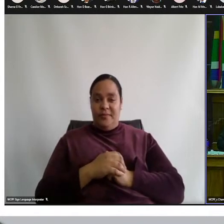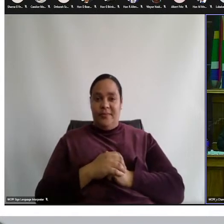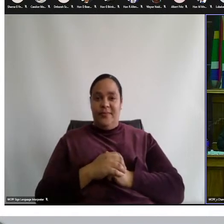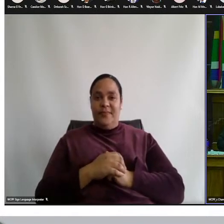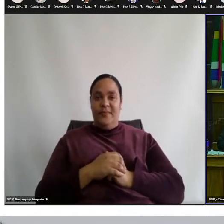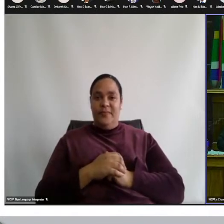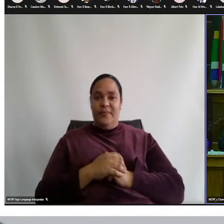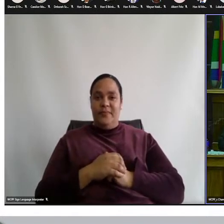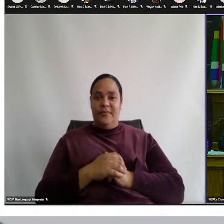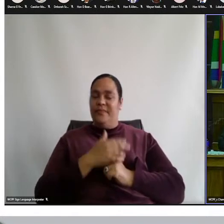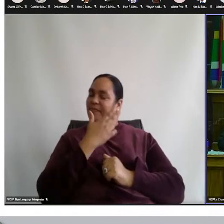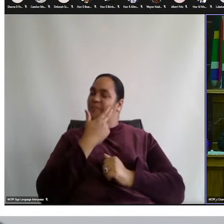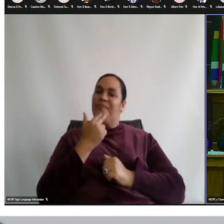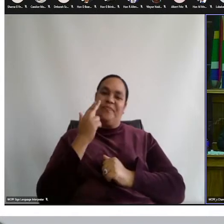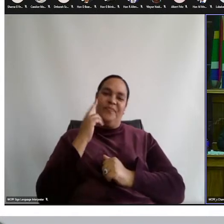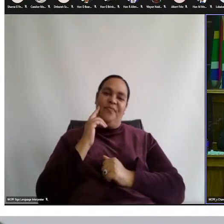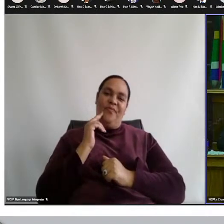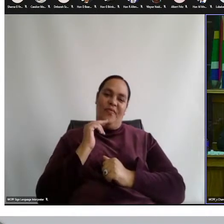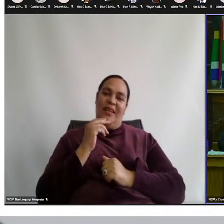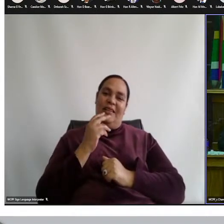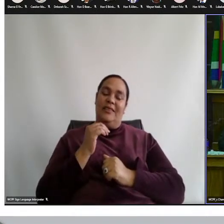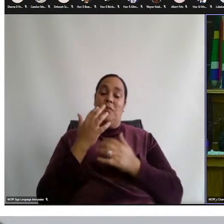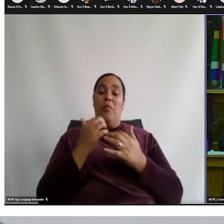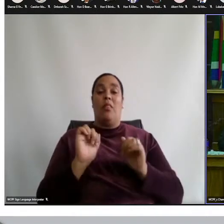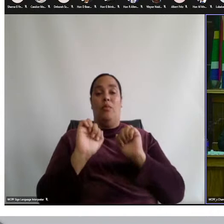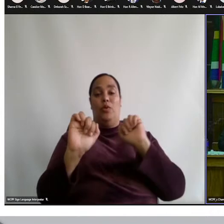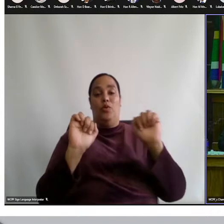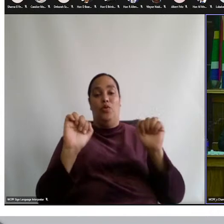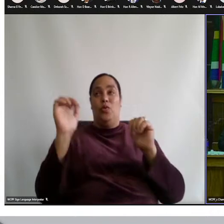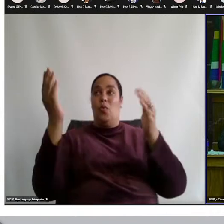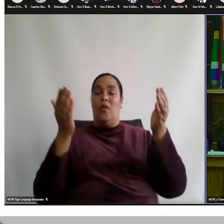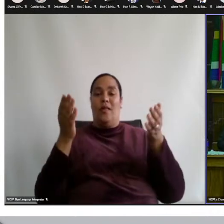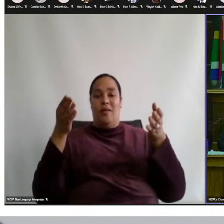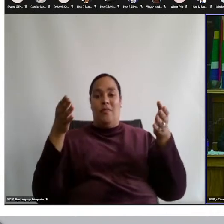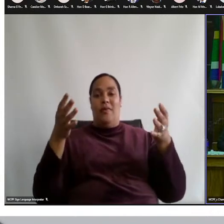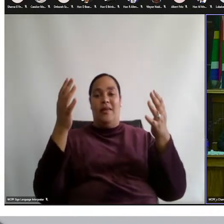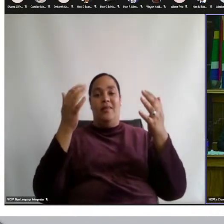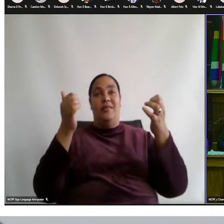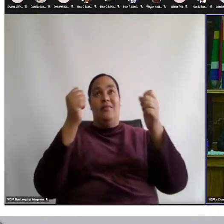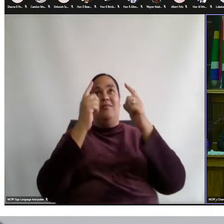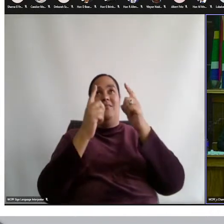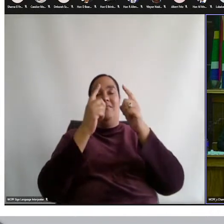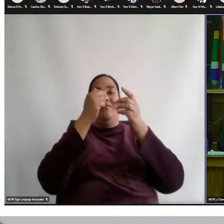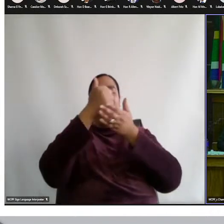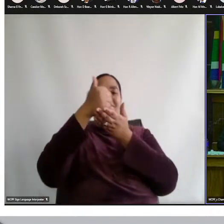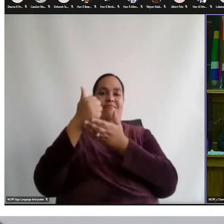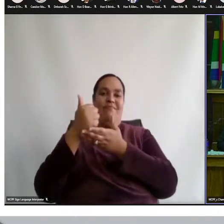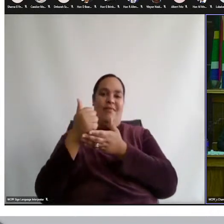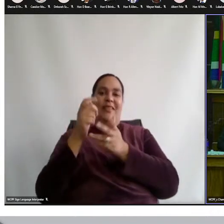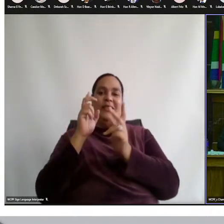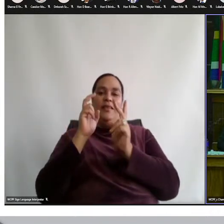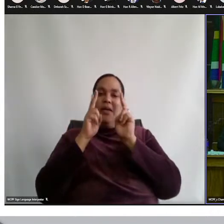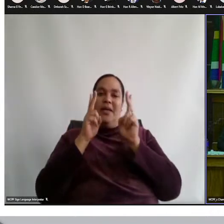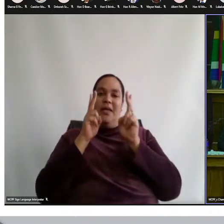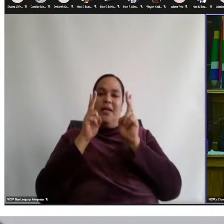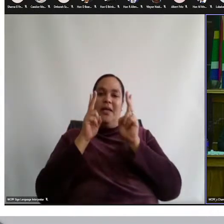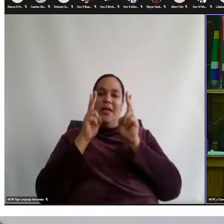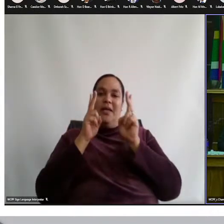which is nice. It's your parliament. You're welcome there in the gallery to the guests that are